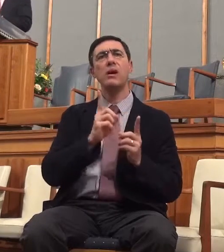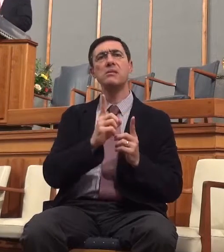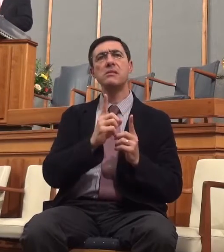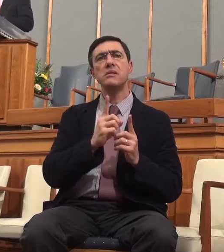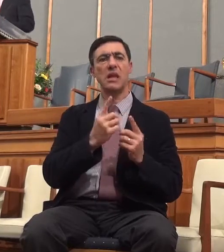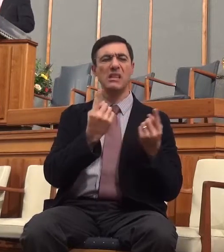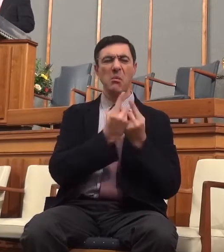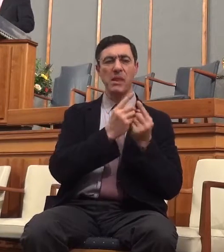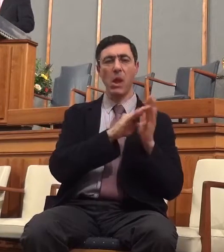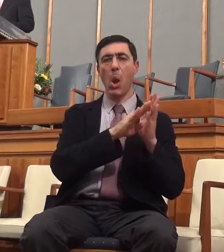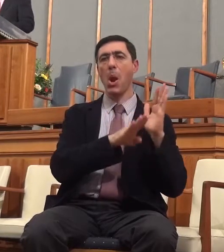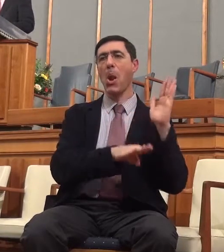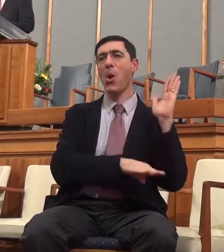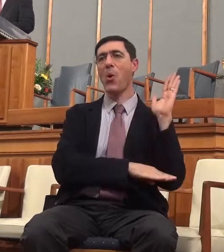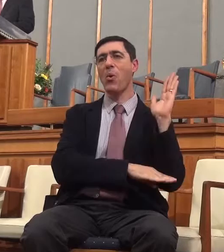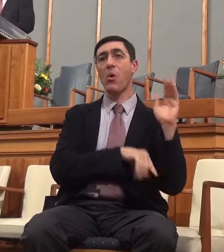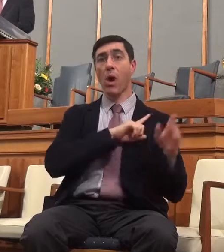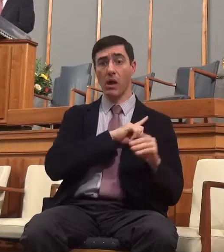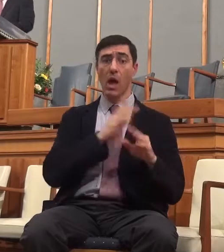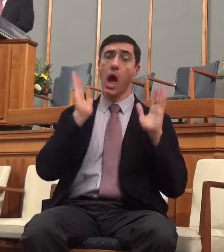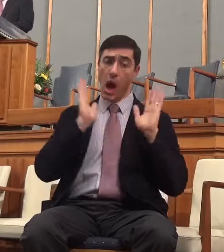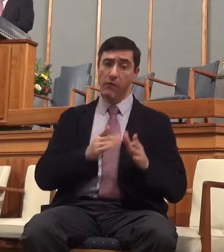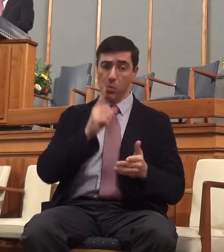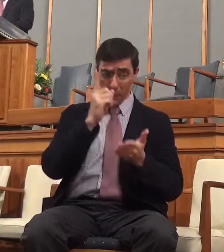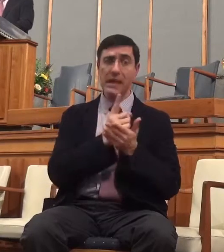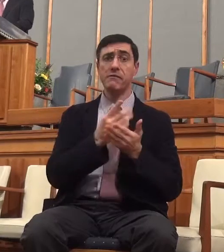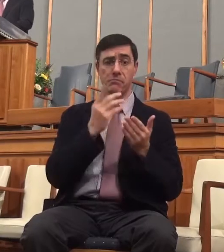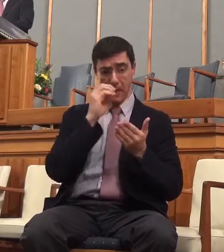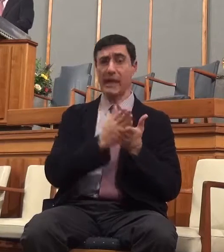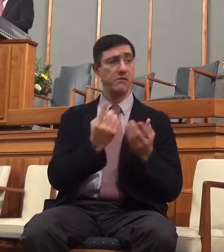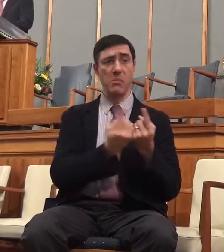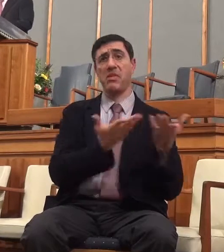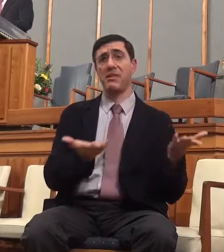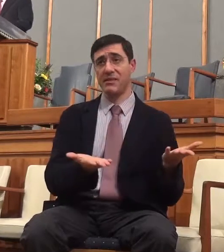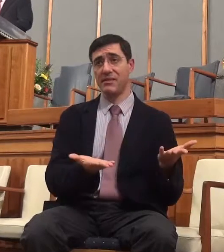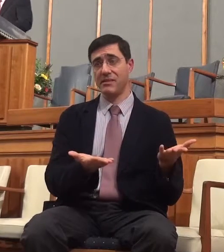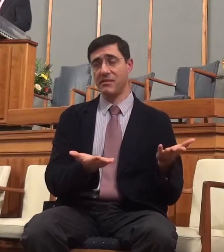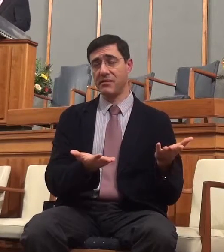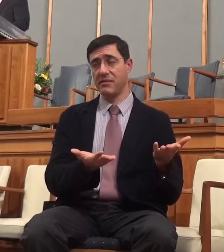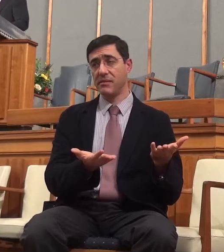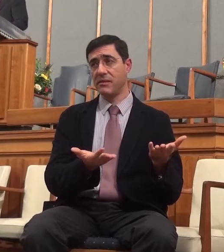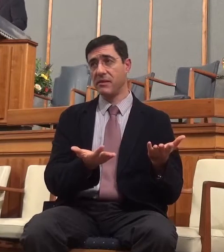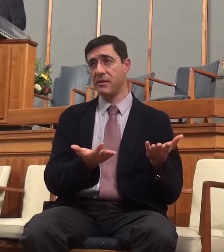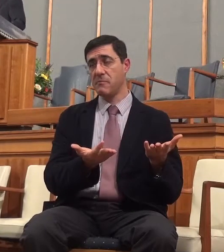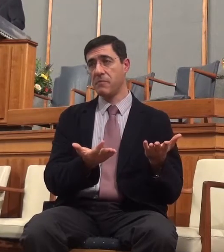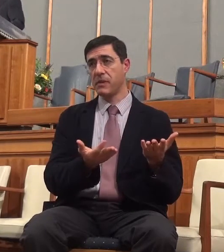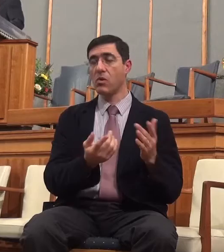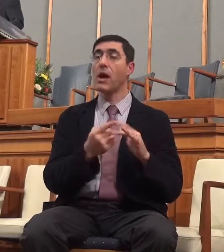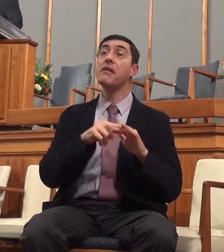have to go by belief too. What do you have to believe? To believe that there is no